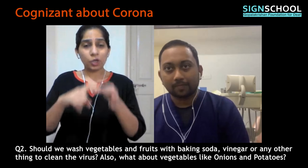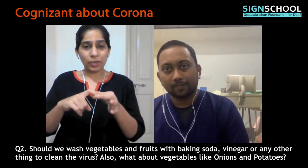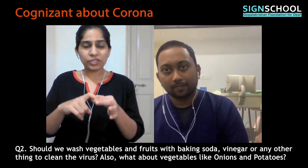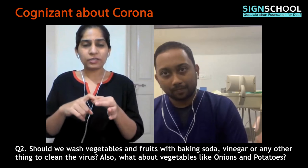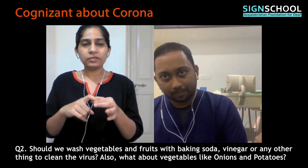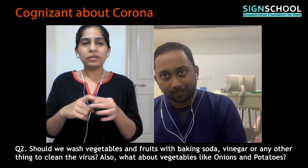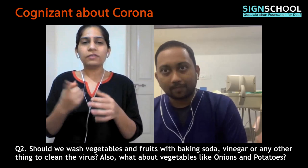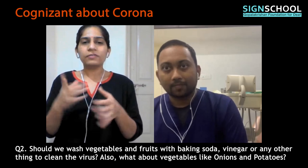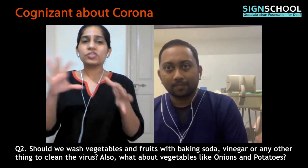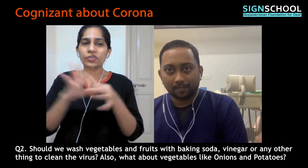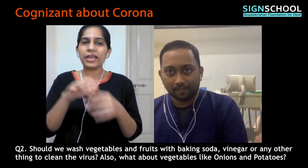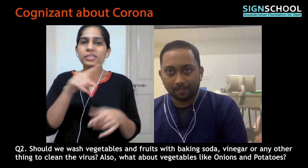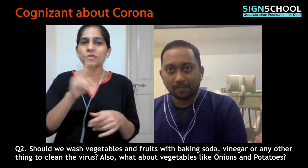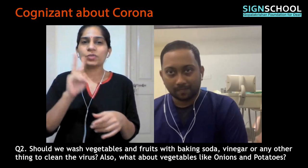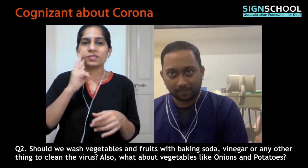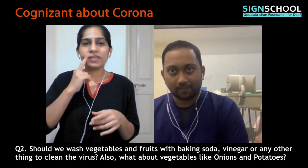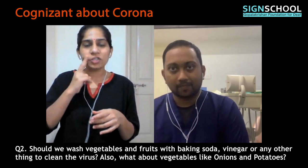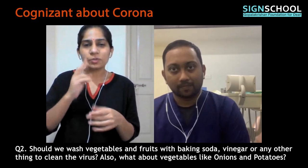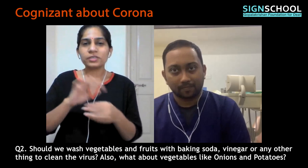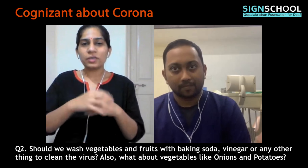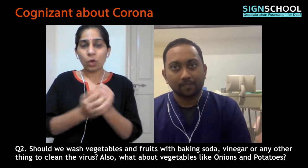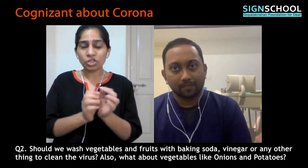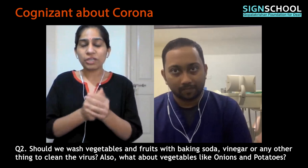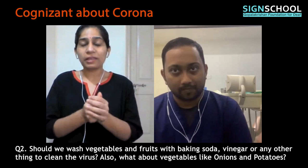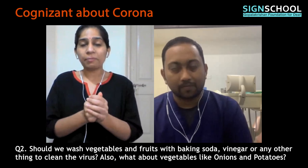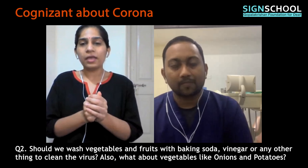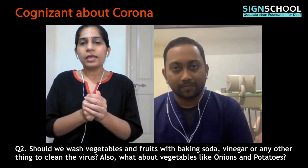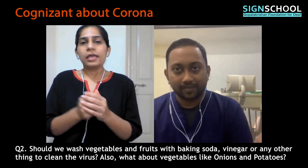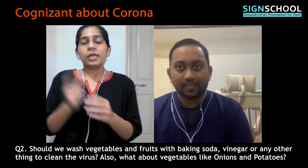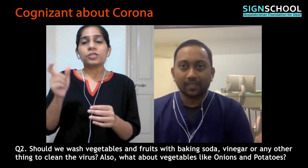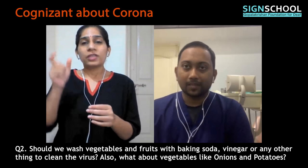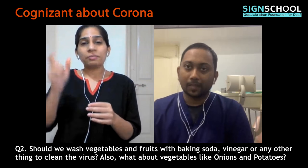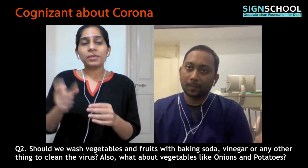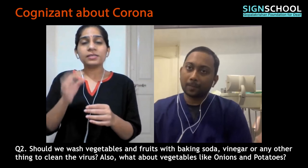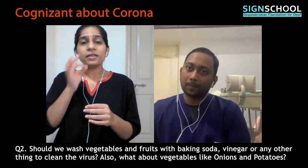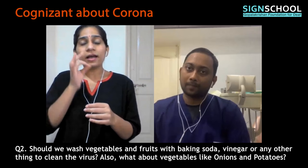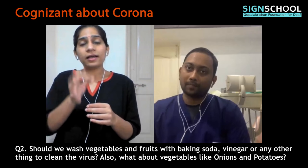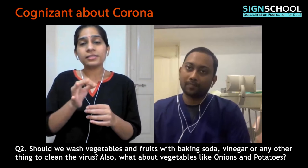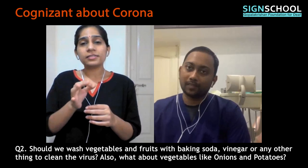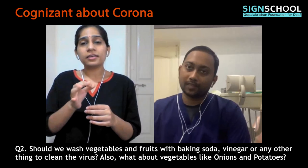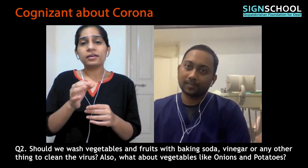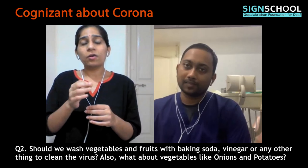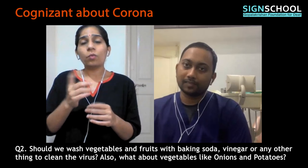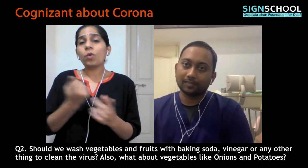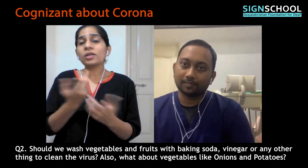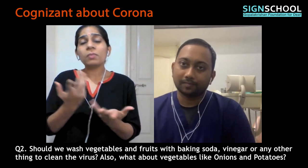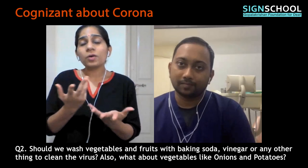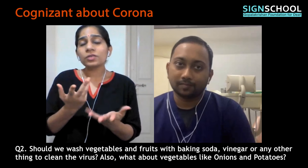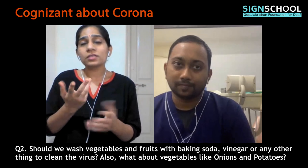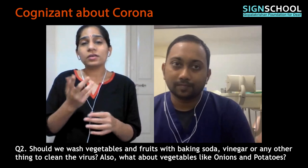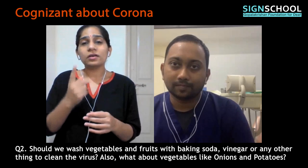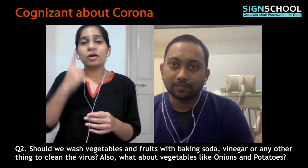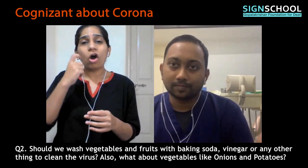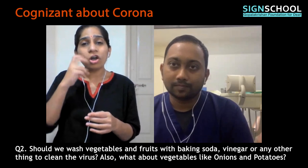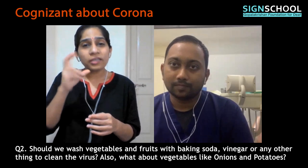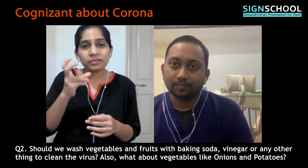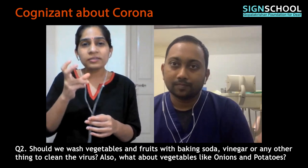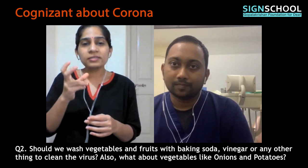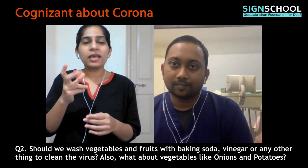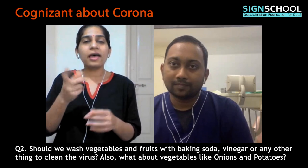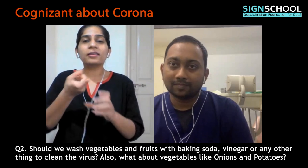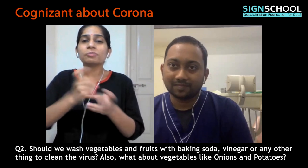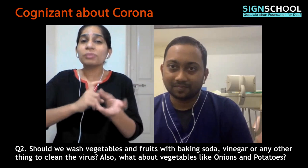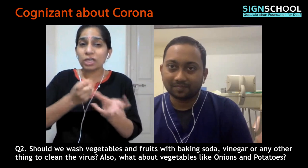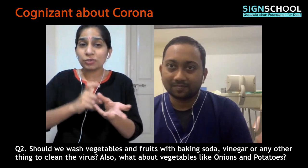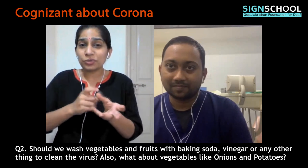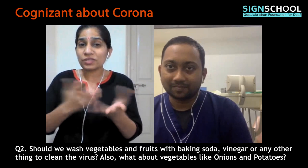person asking a question which is related to this vegetables and washing them. So that person asked, what about